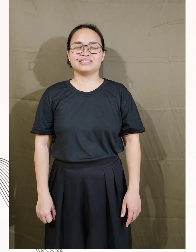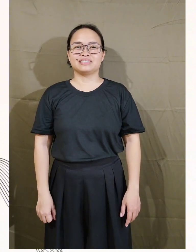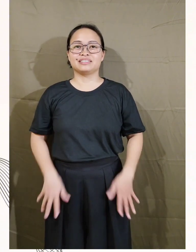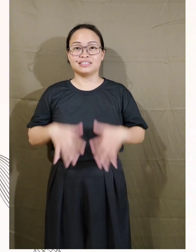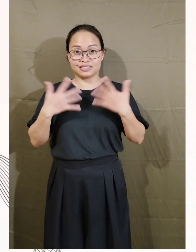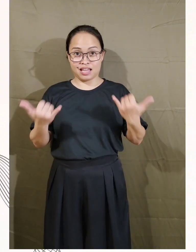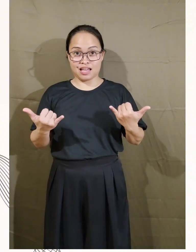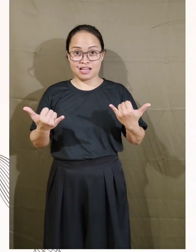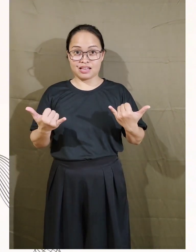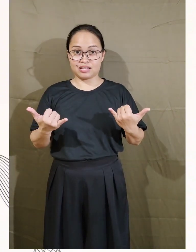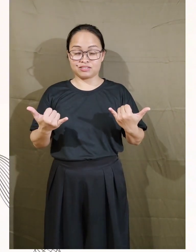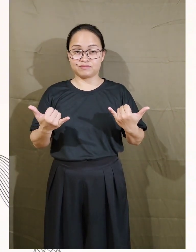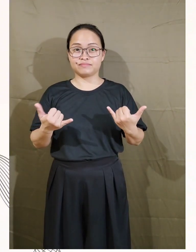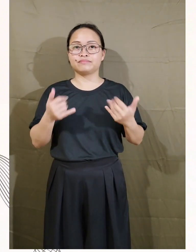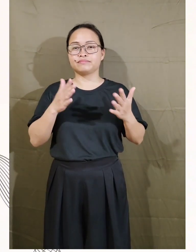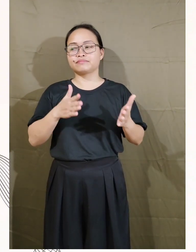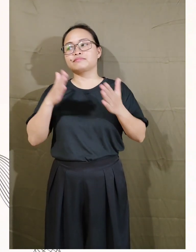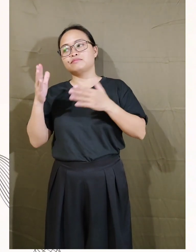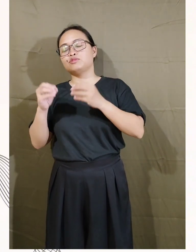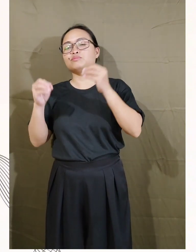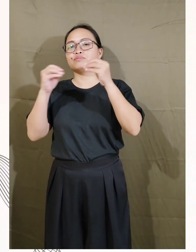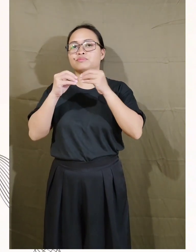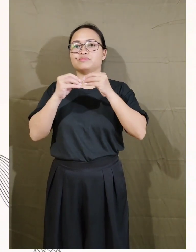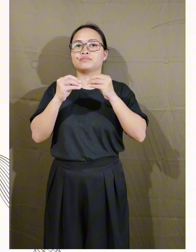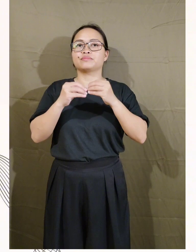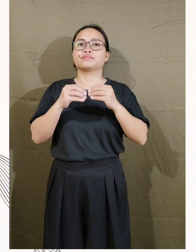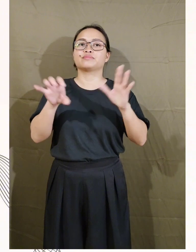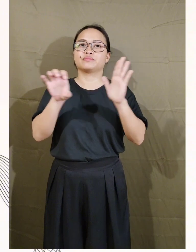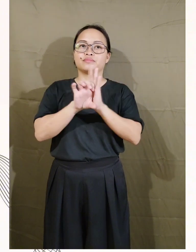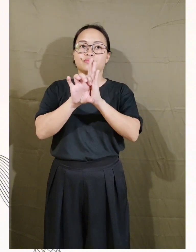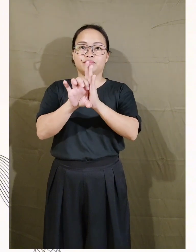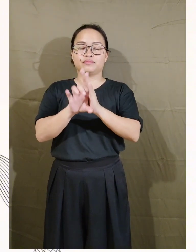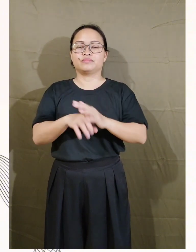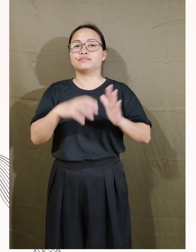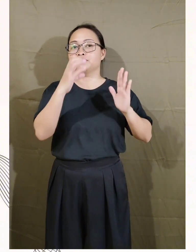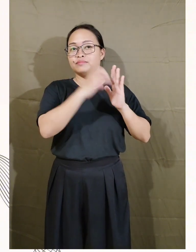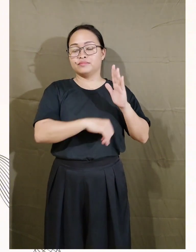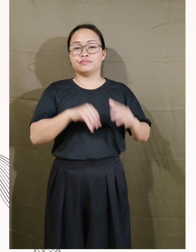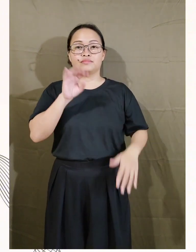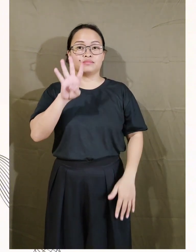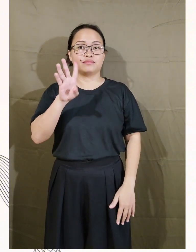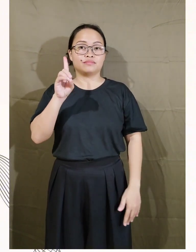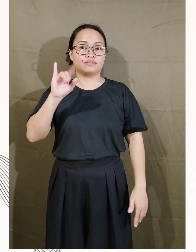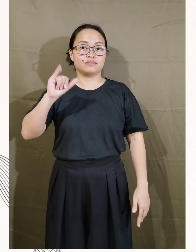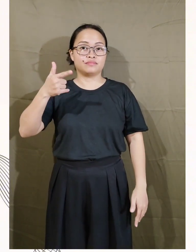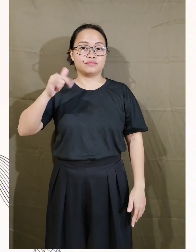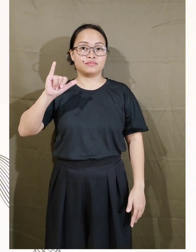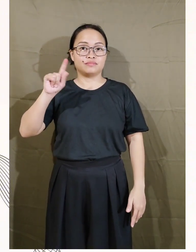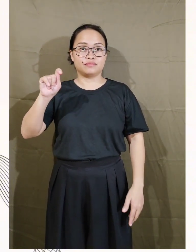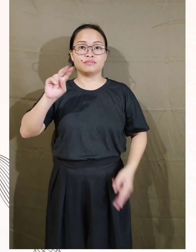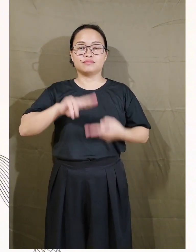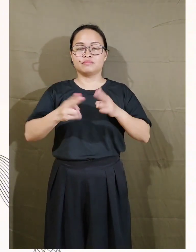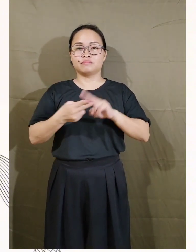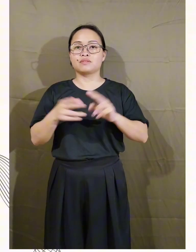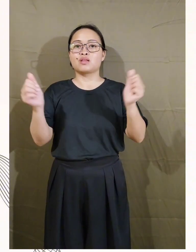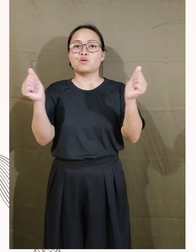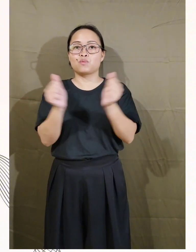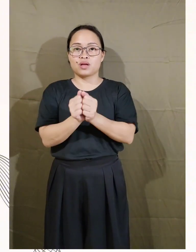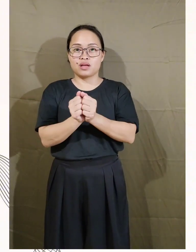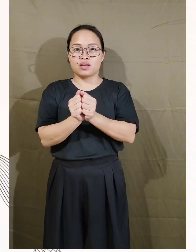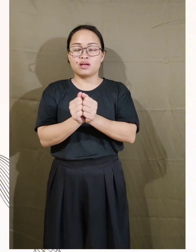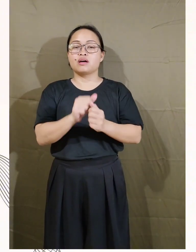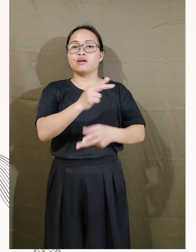Now let's go through some examples on subtracting 4-digit numbers with borrowing.